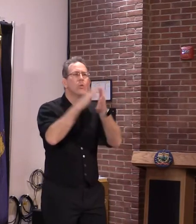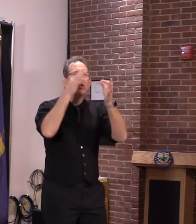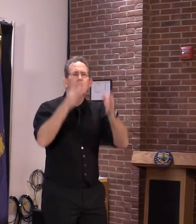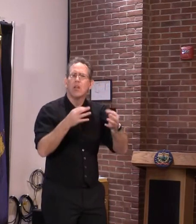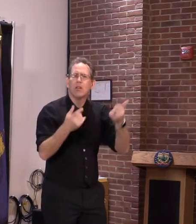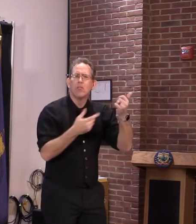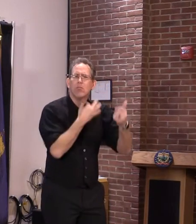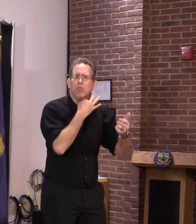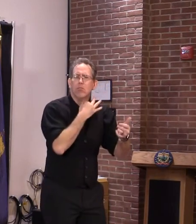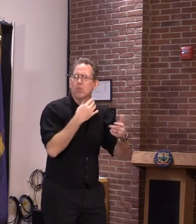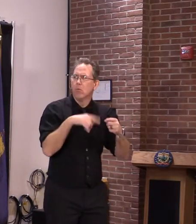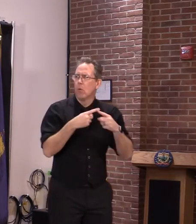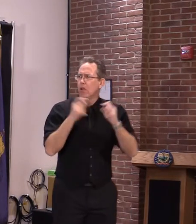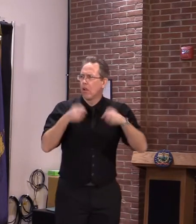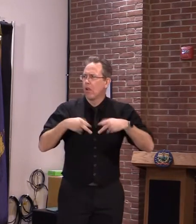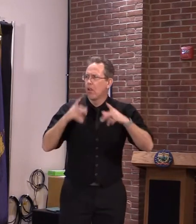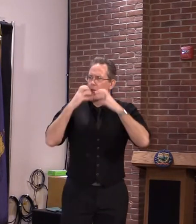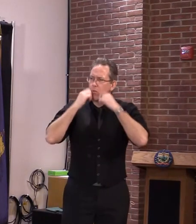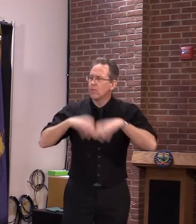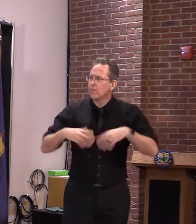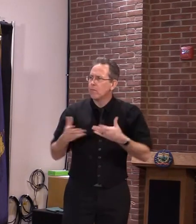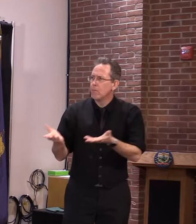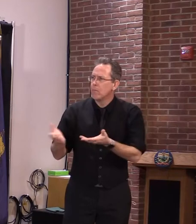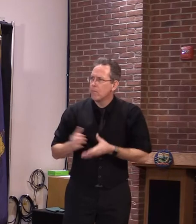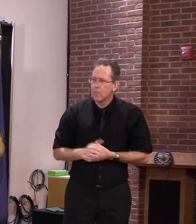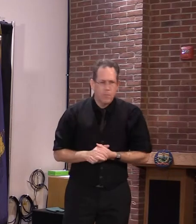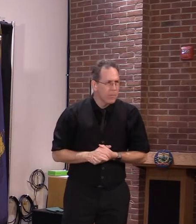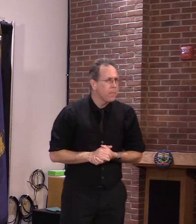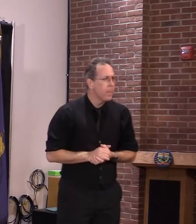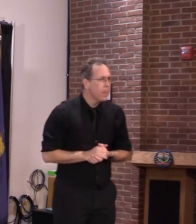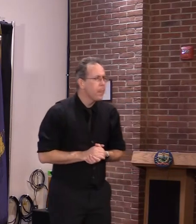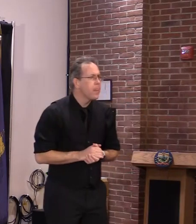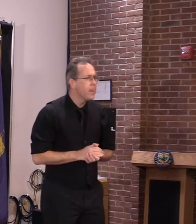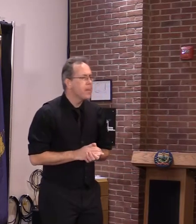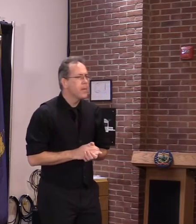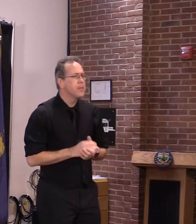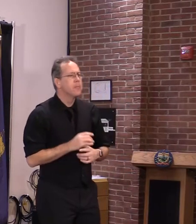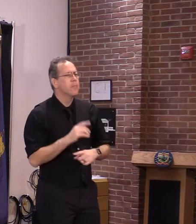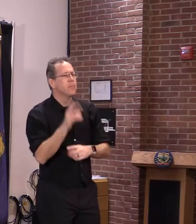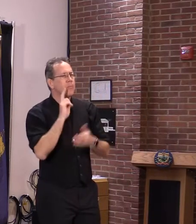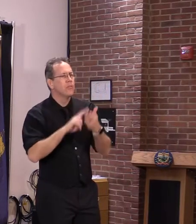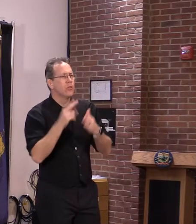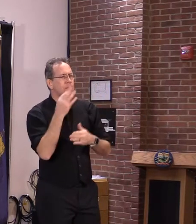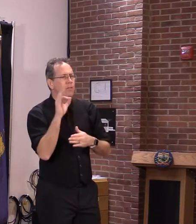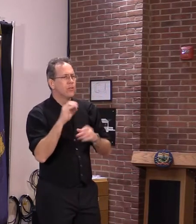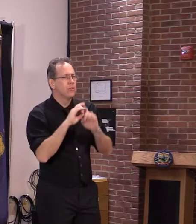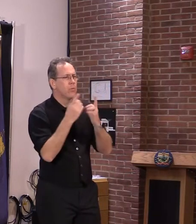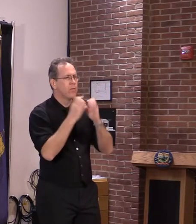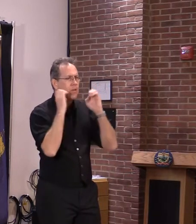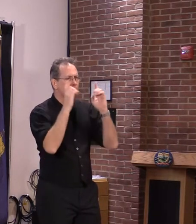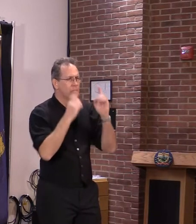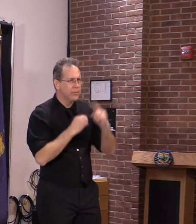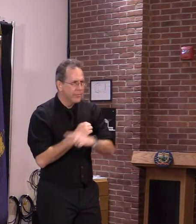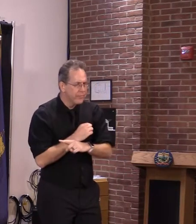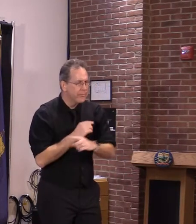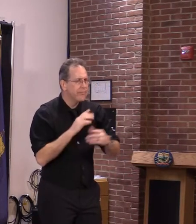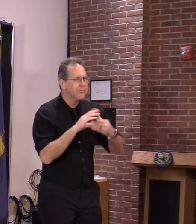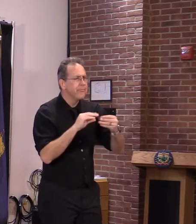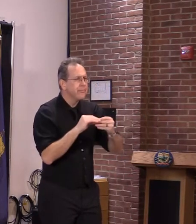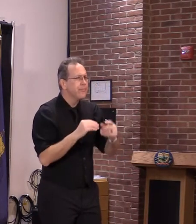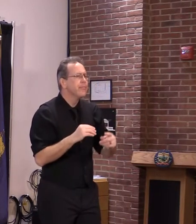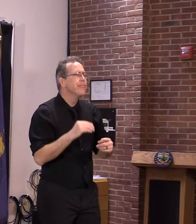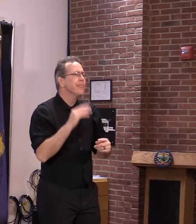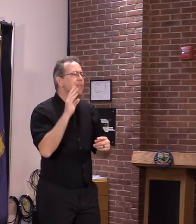Hi, Guy. This is Dan French. In our most recent updated guidance, you might recall we have a recommendation